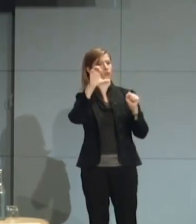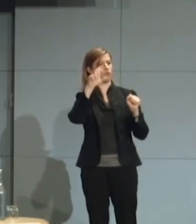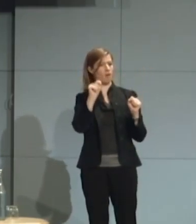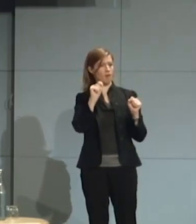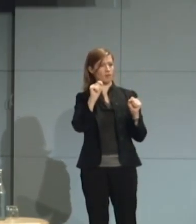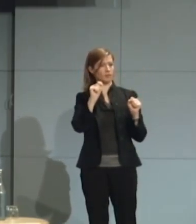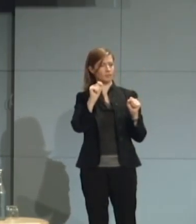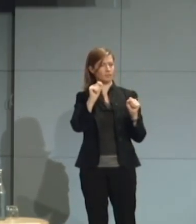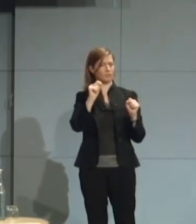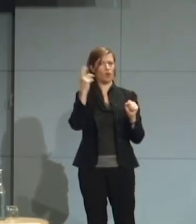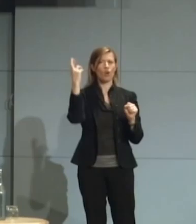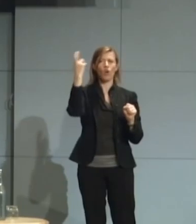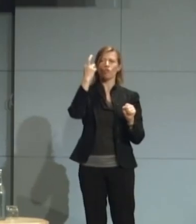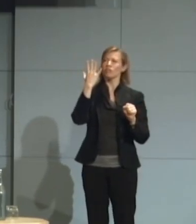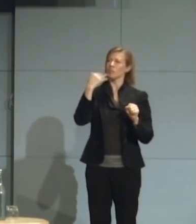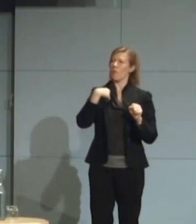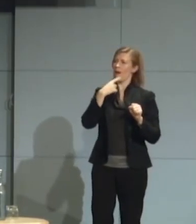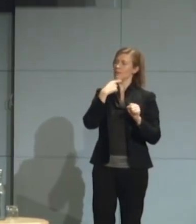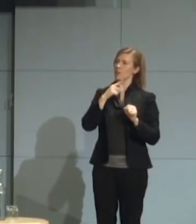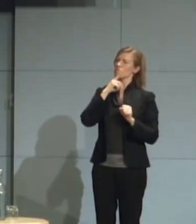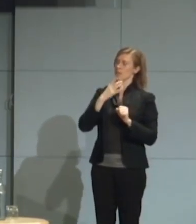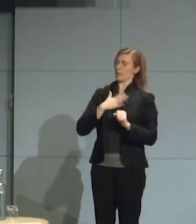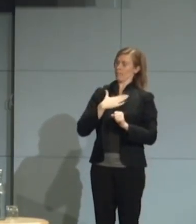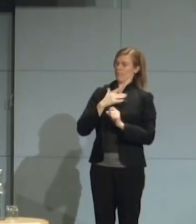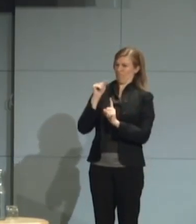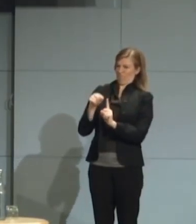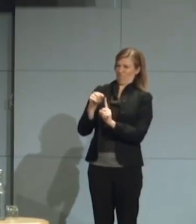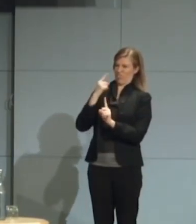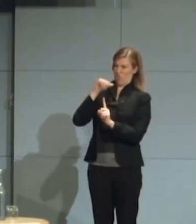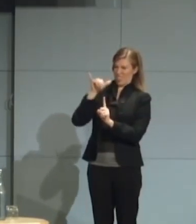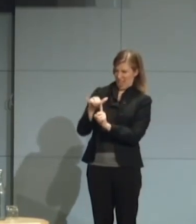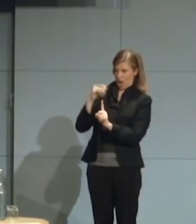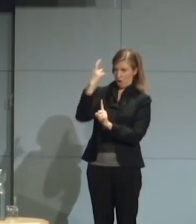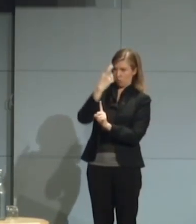Utne Reader. He has spoken in 49 states